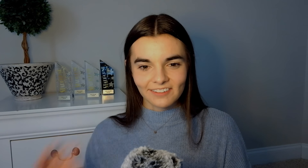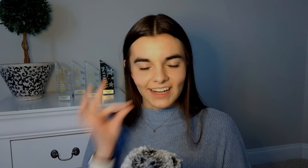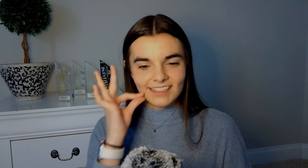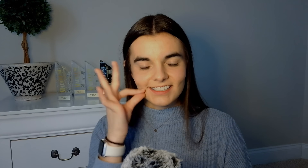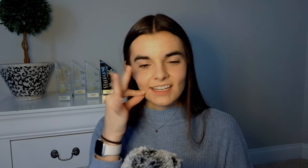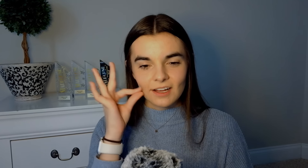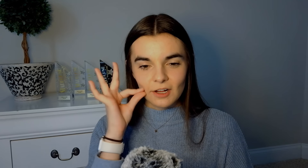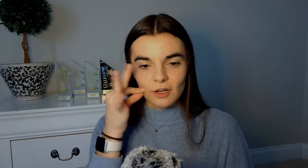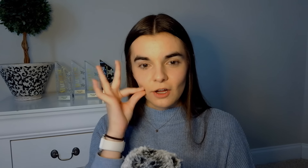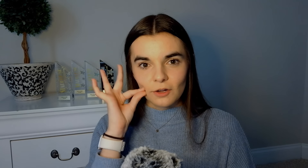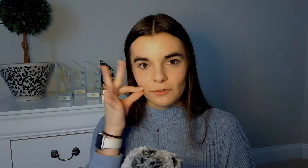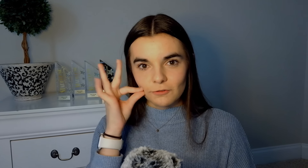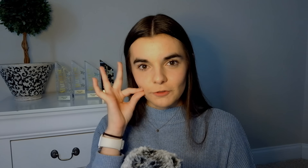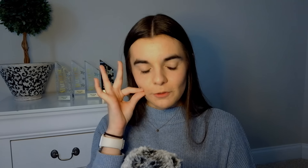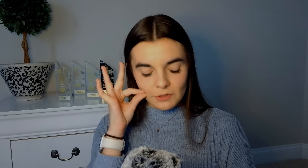as. Fruit.